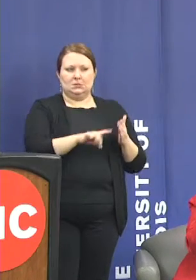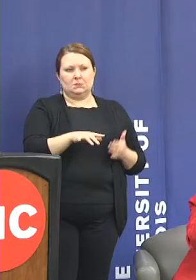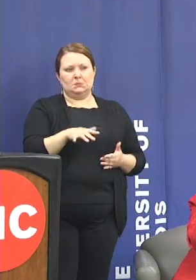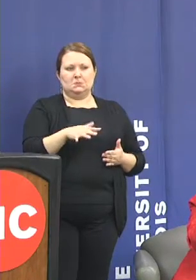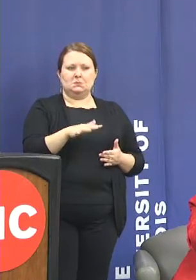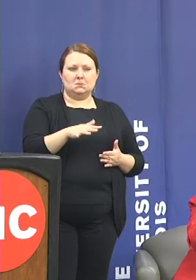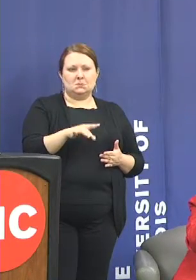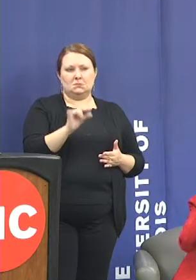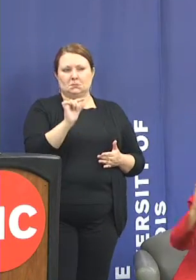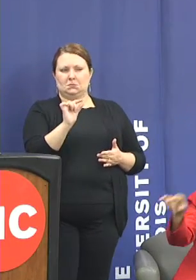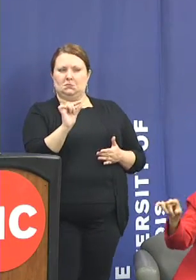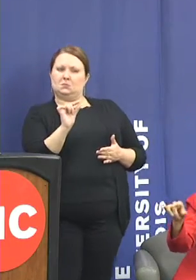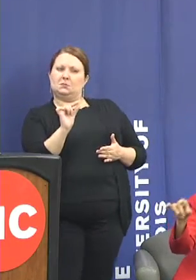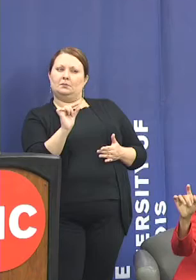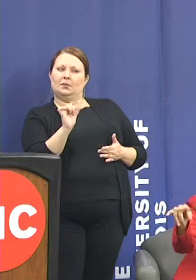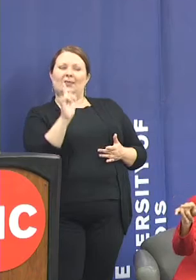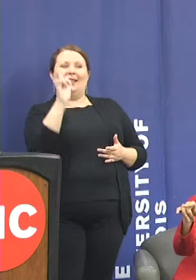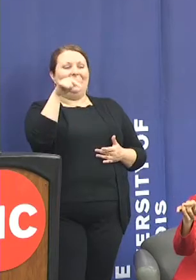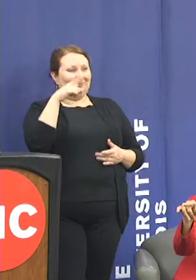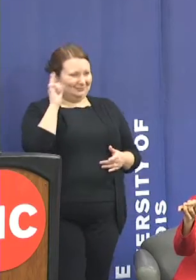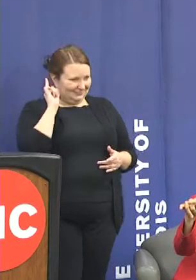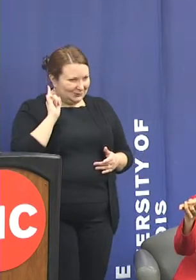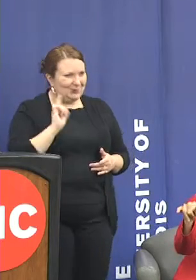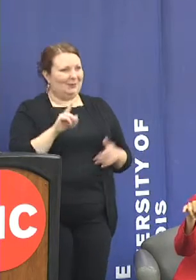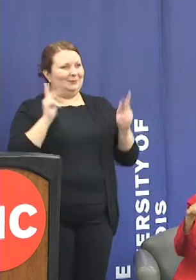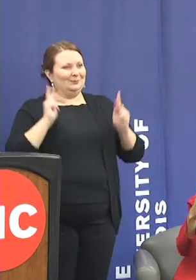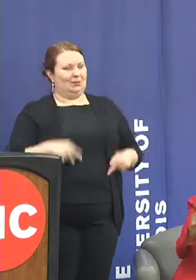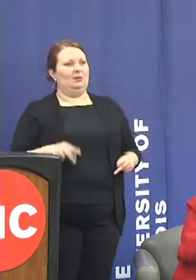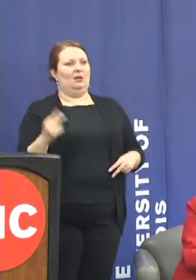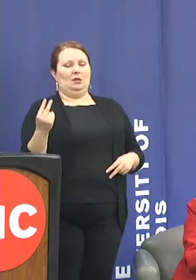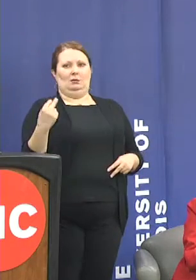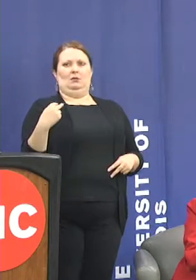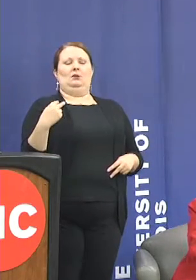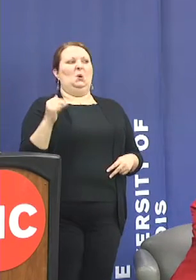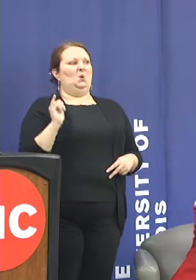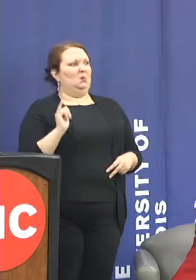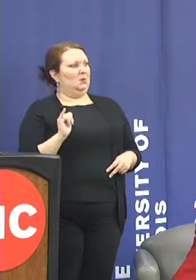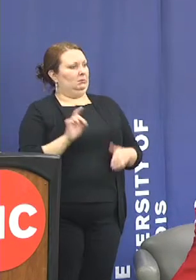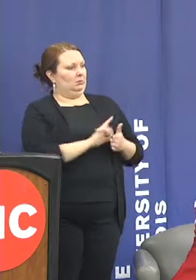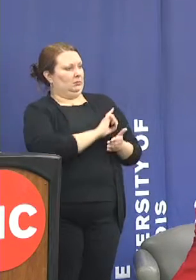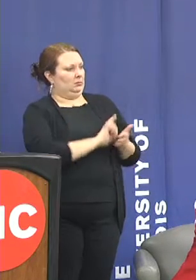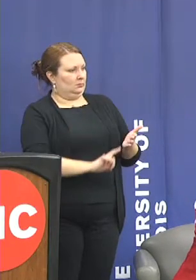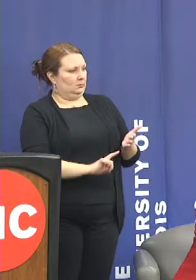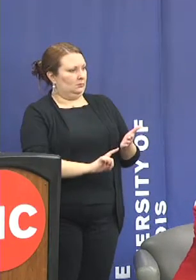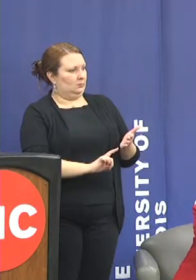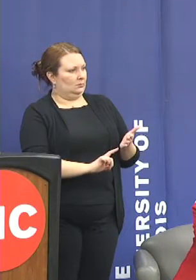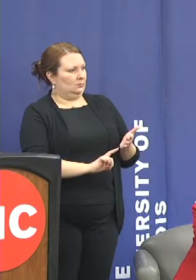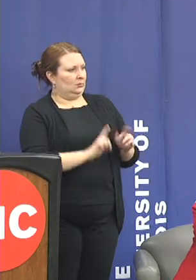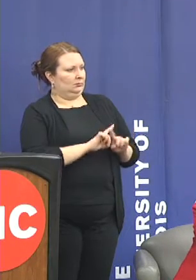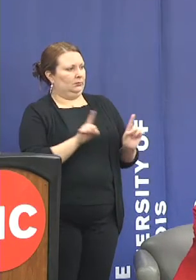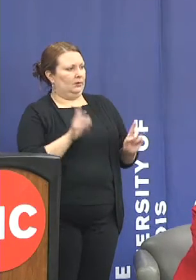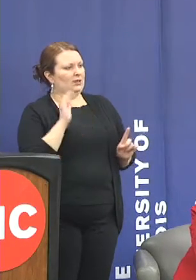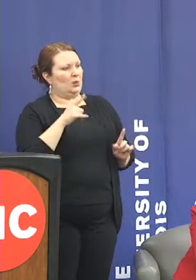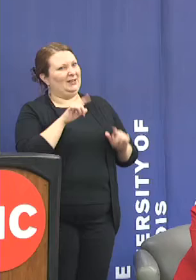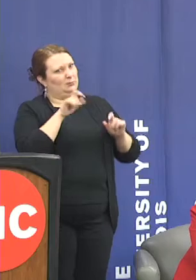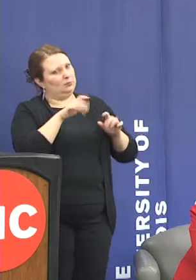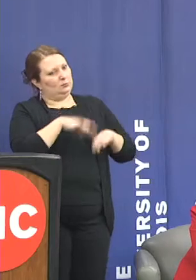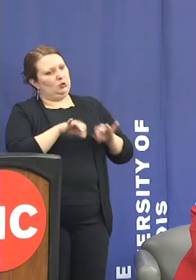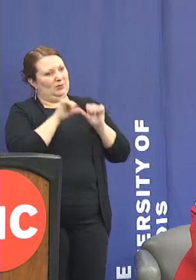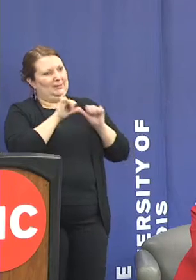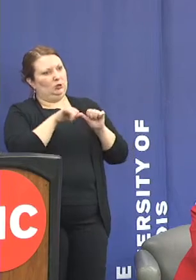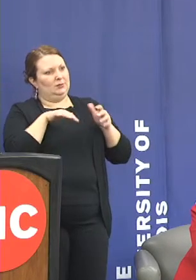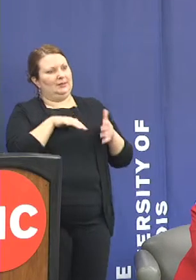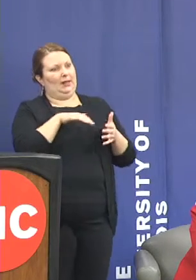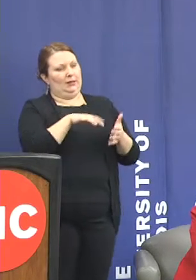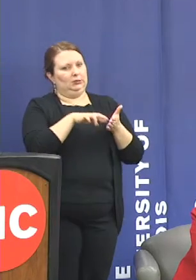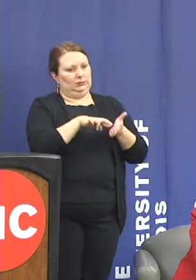was minuscule compared to your visible race, right? So that's why we need to continue to do audit studies, and I would be interested